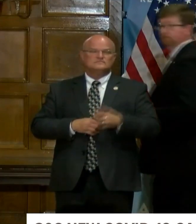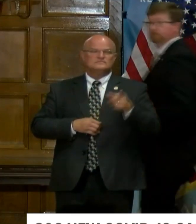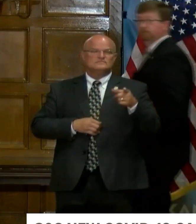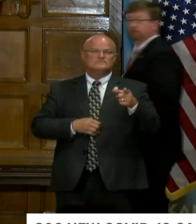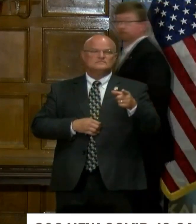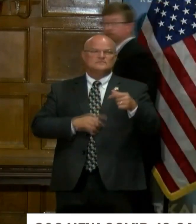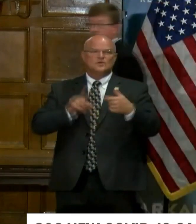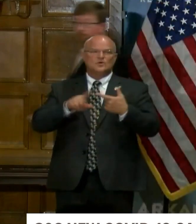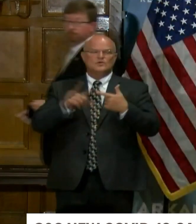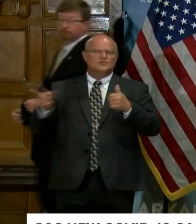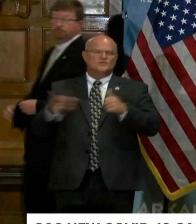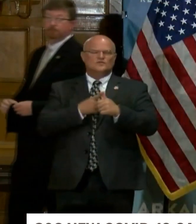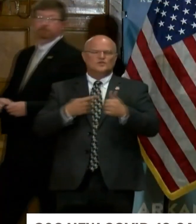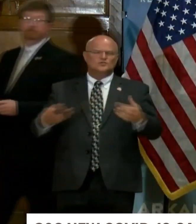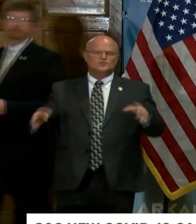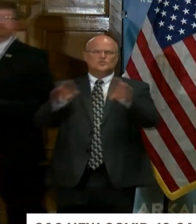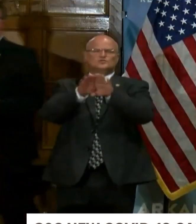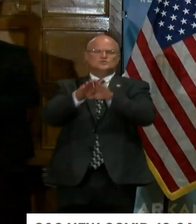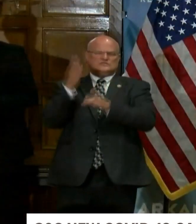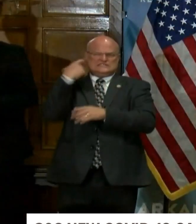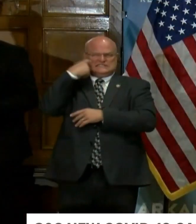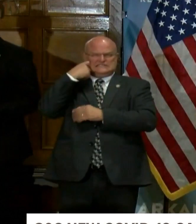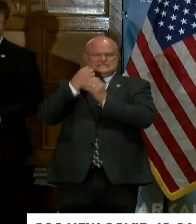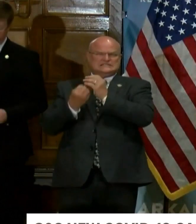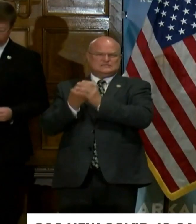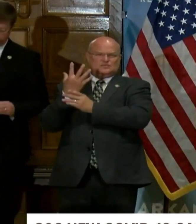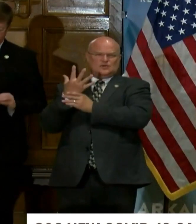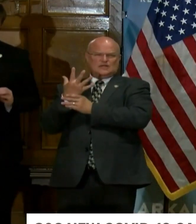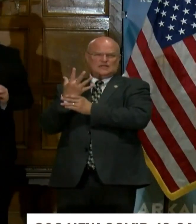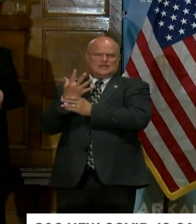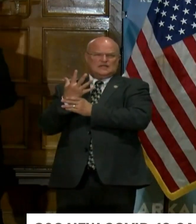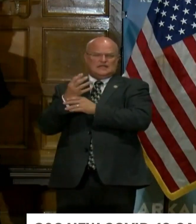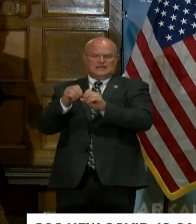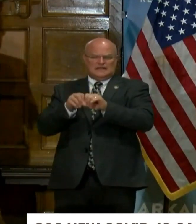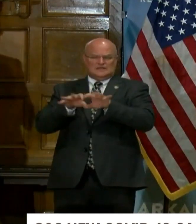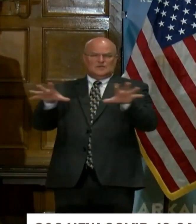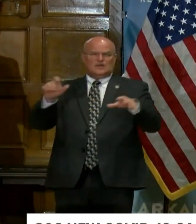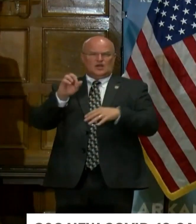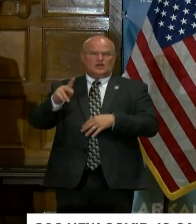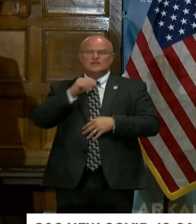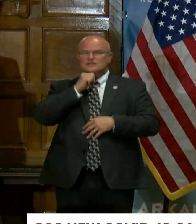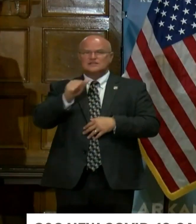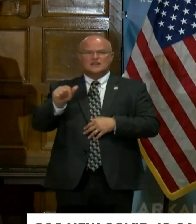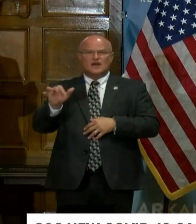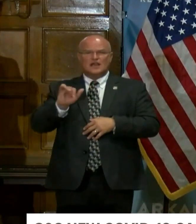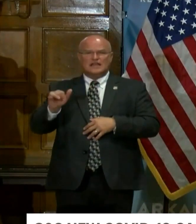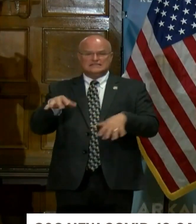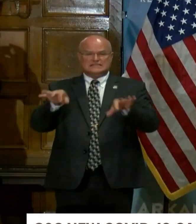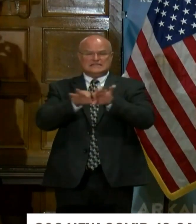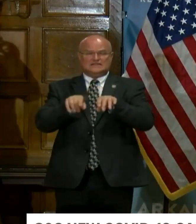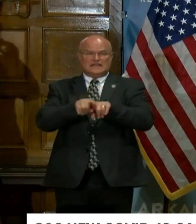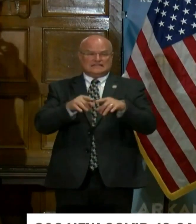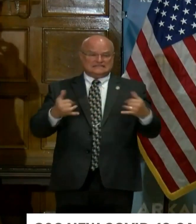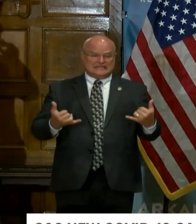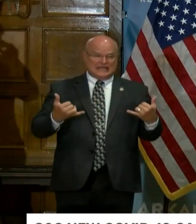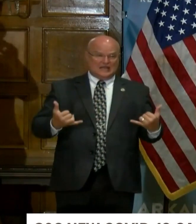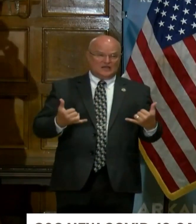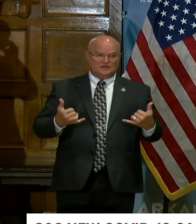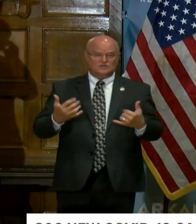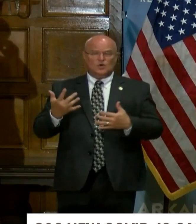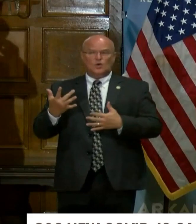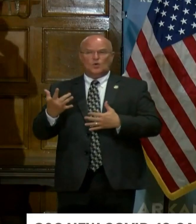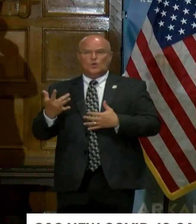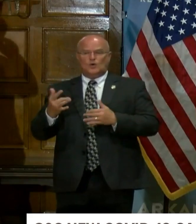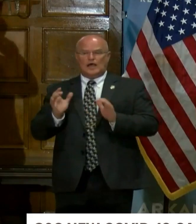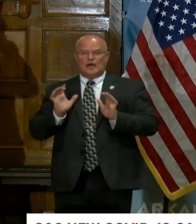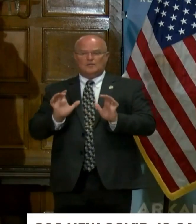When you first closed schools in the spring, the spread in Arkansas was not nearly as significant as it is now. So why